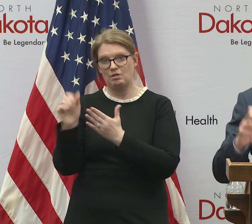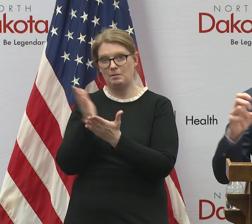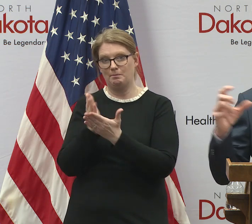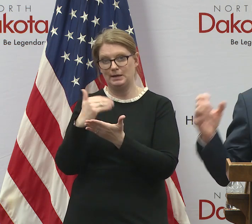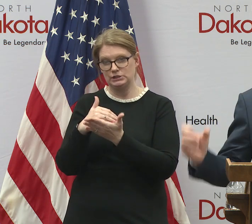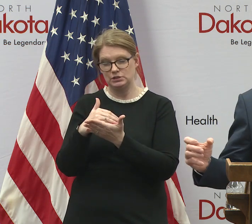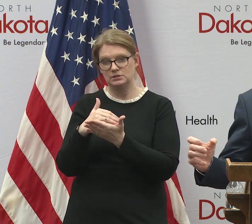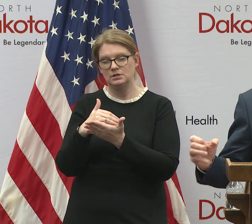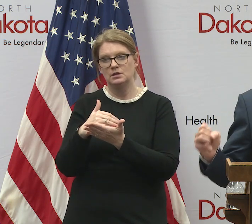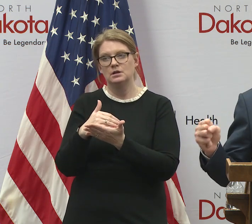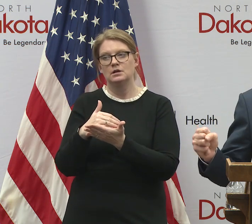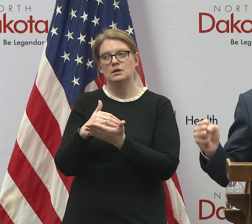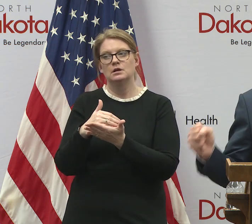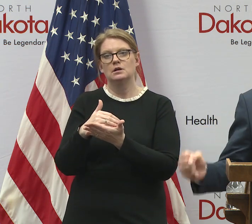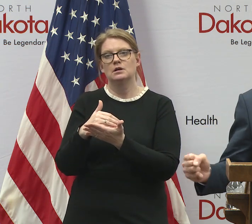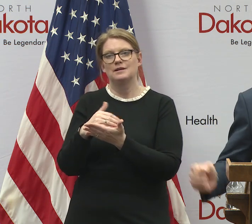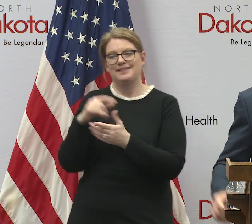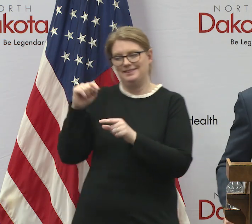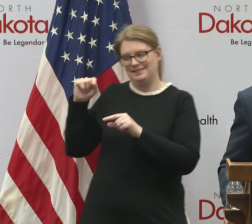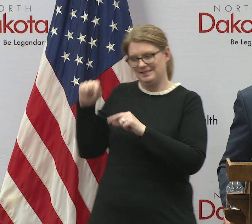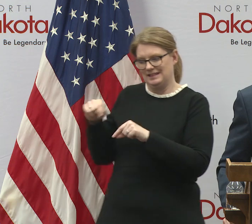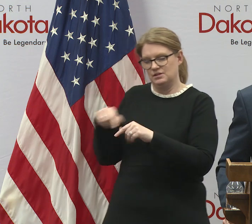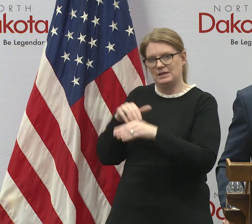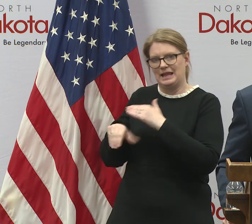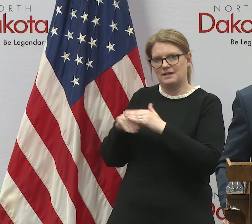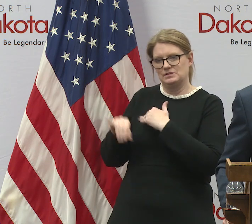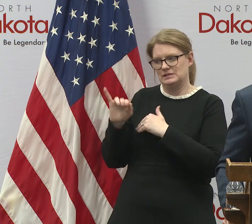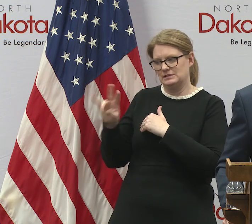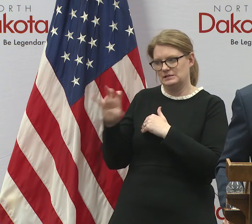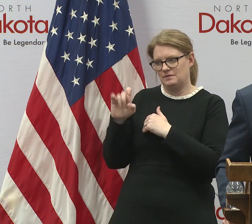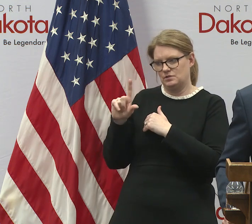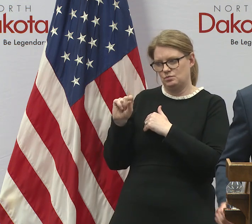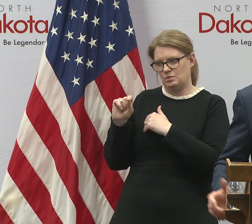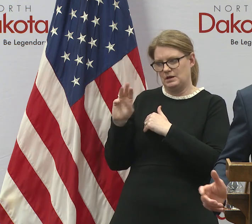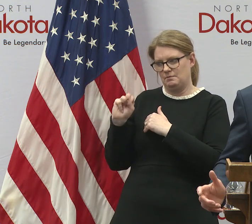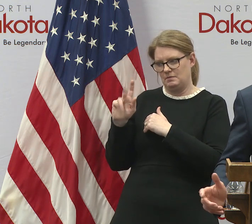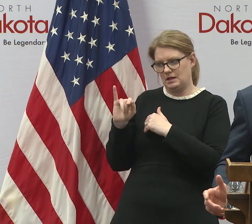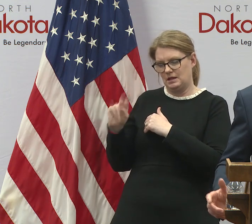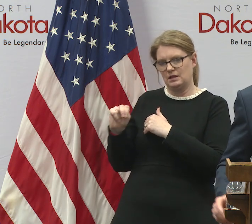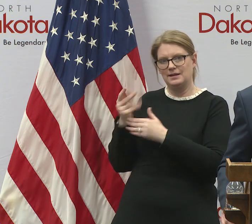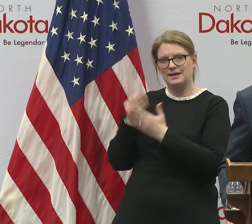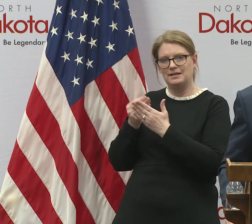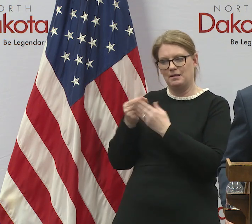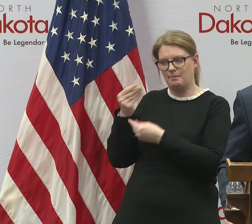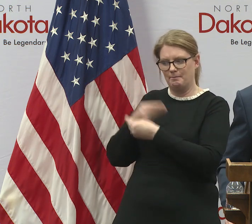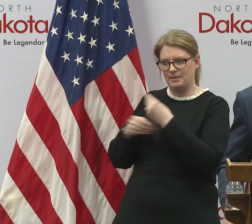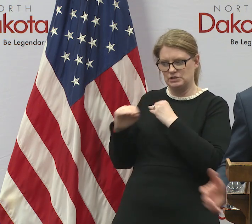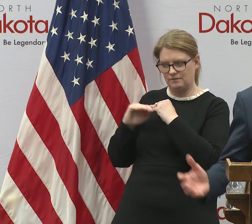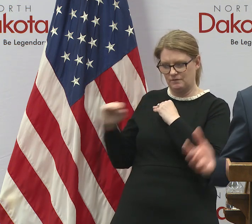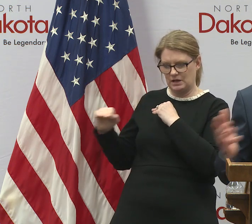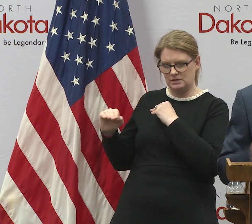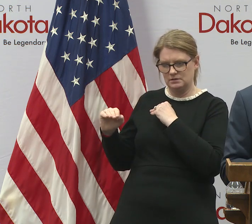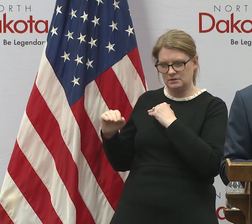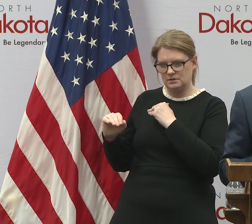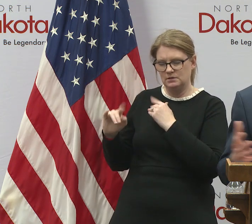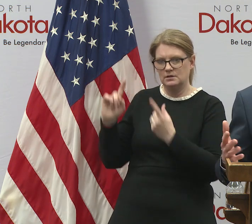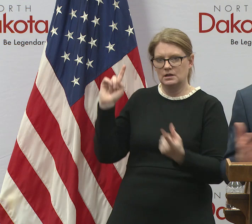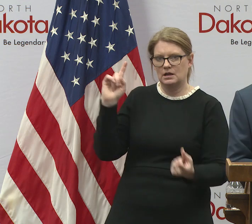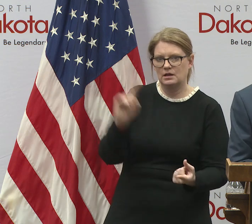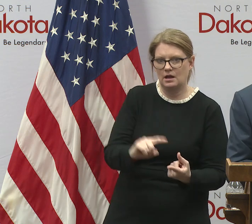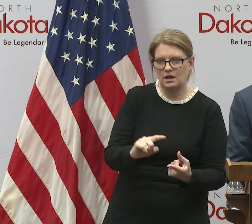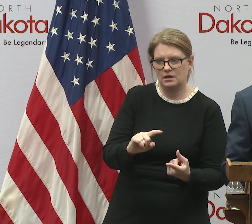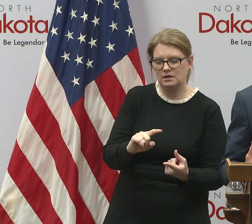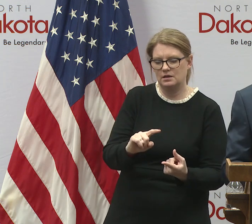that gives us access to the $720 million in the budget stabilization fund. So between cutting and